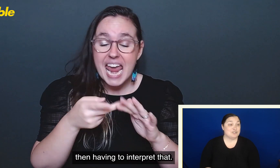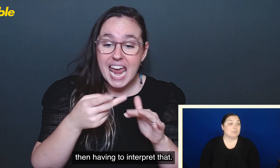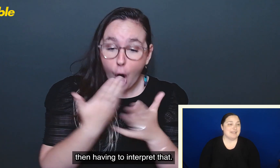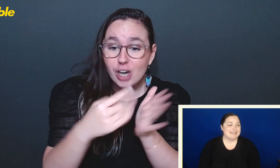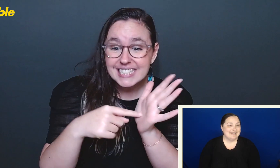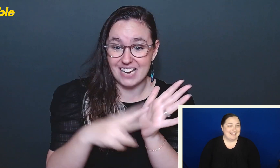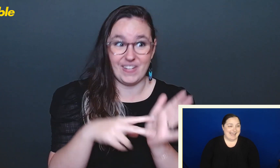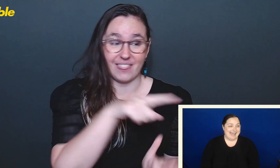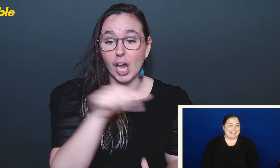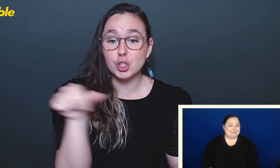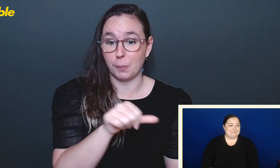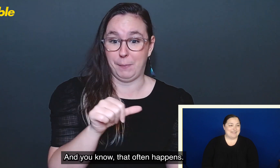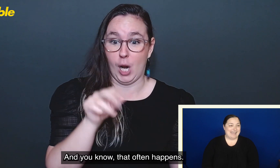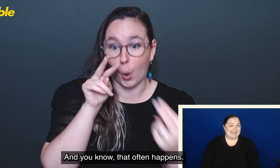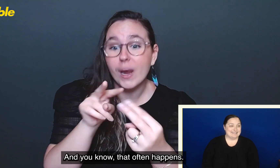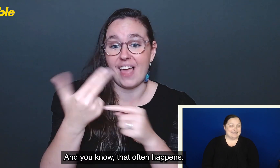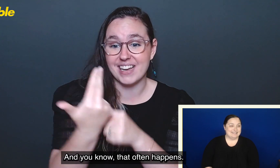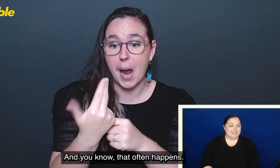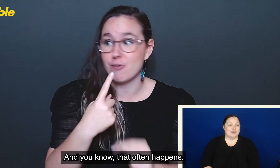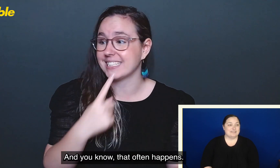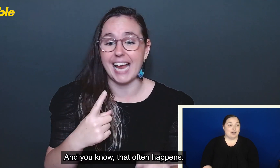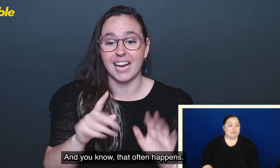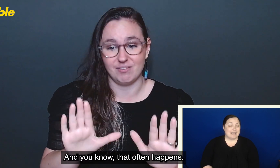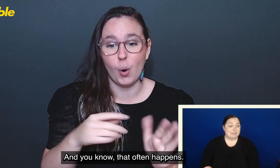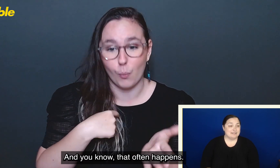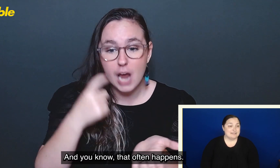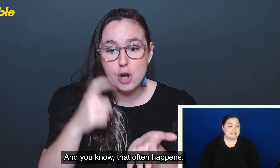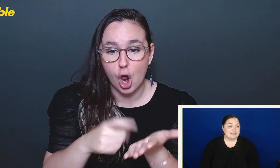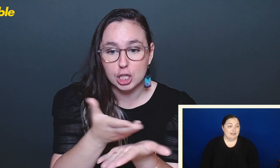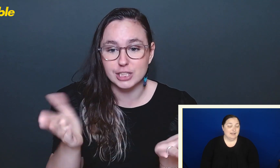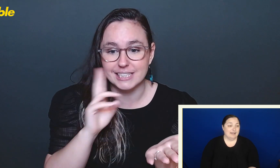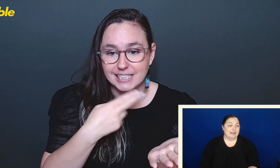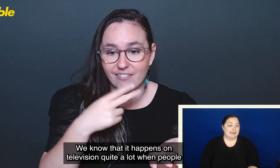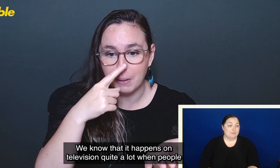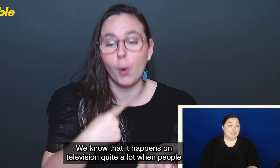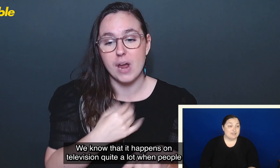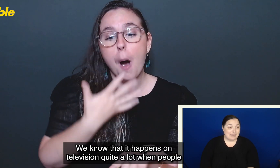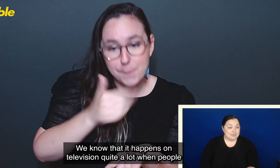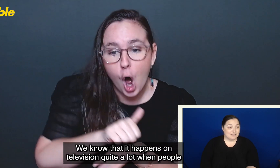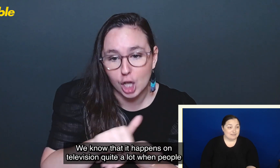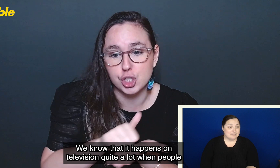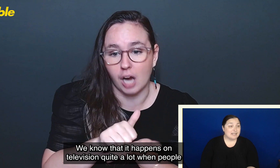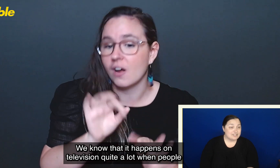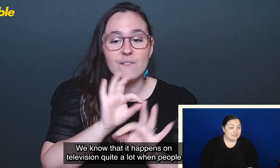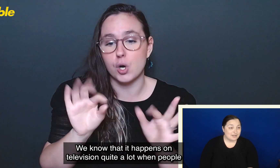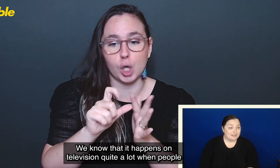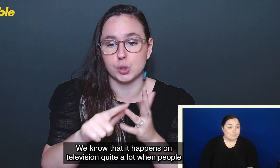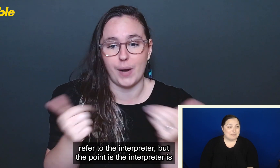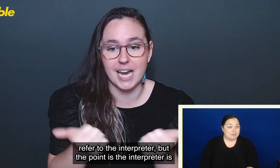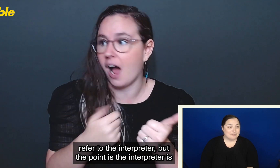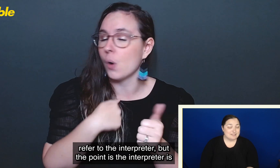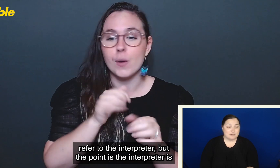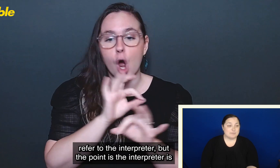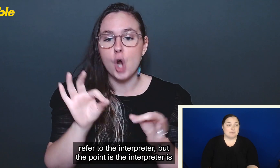to interpret that. And, that often happens. We know that it happens on television quite a lot